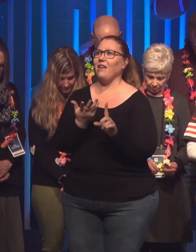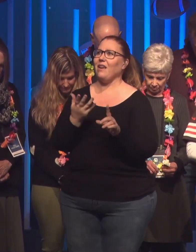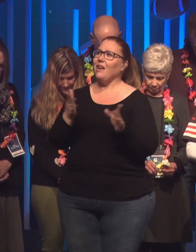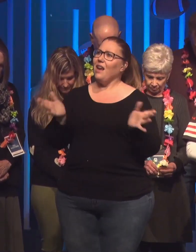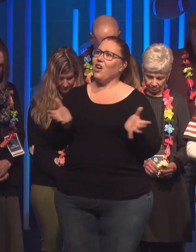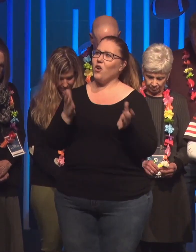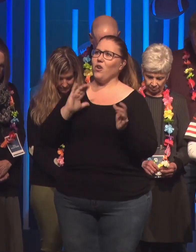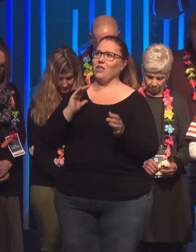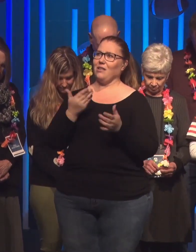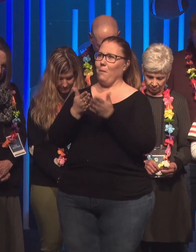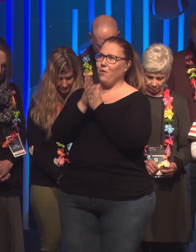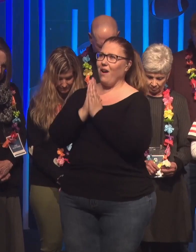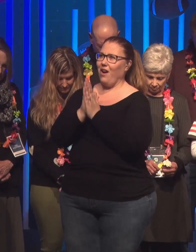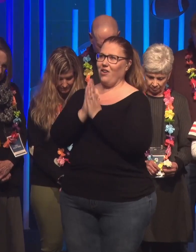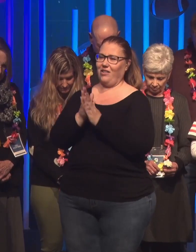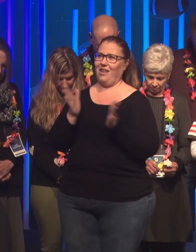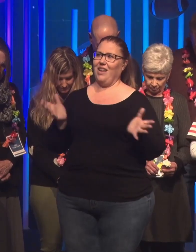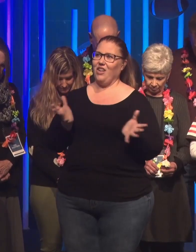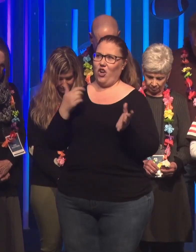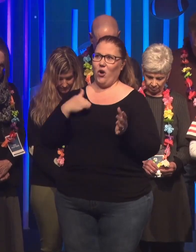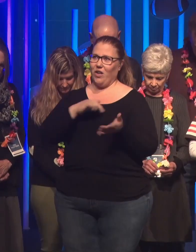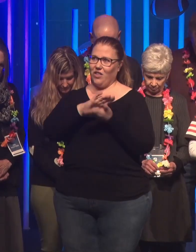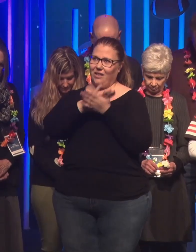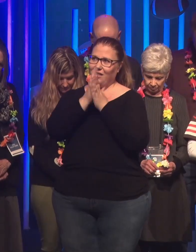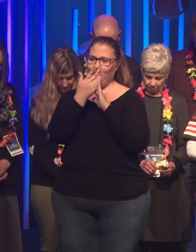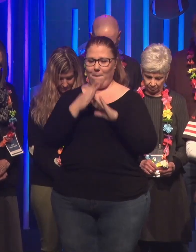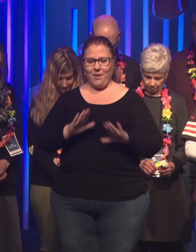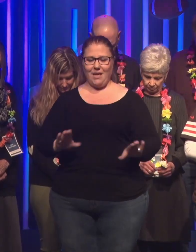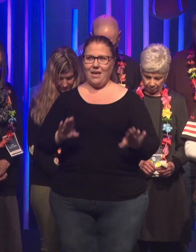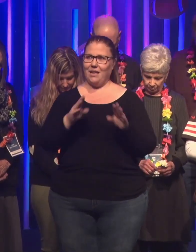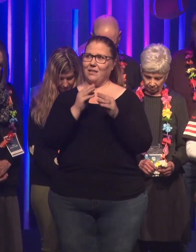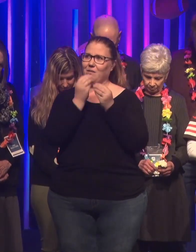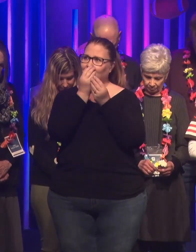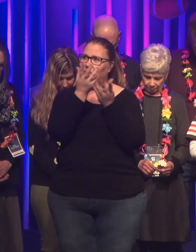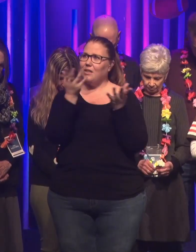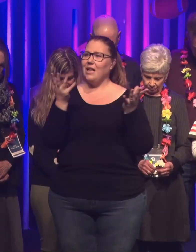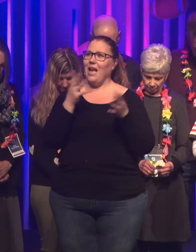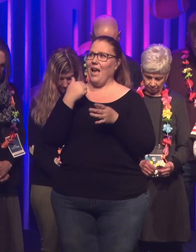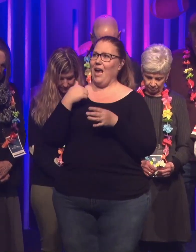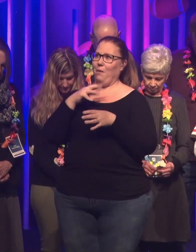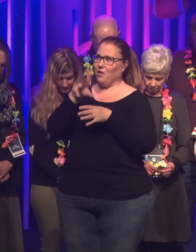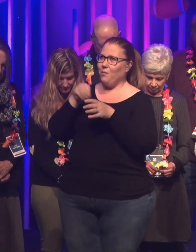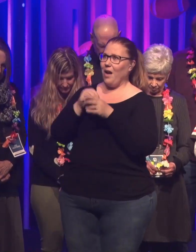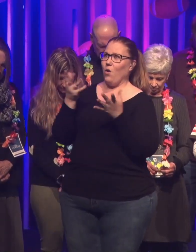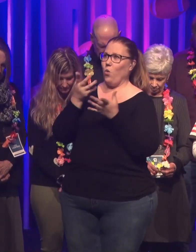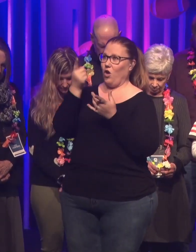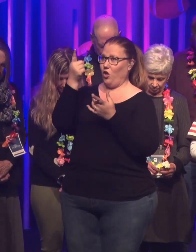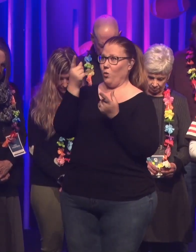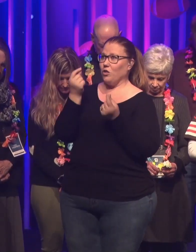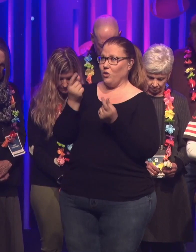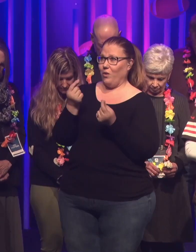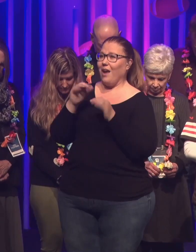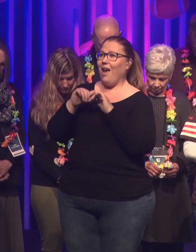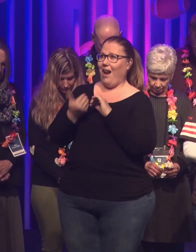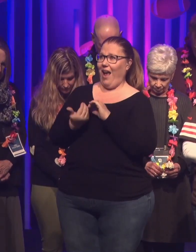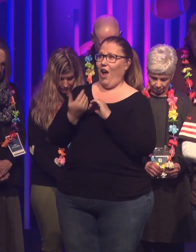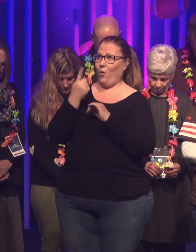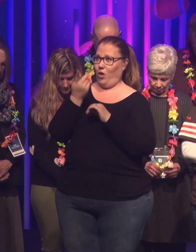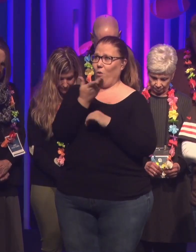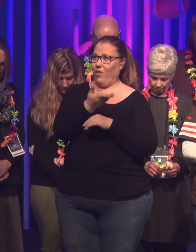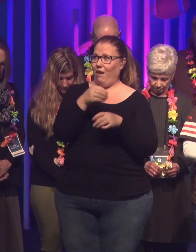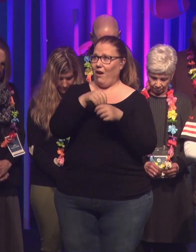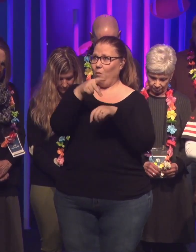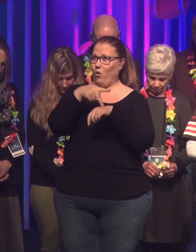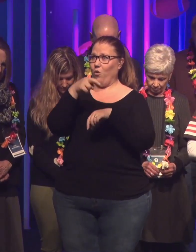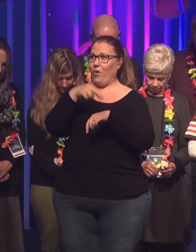in our prayers, to encourage us in our way of peace and our participation with what you're doing and how you're present there in Puerto